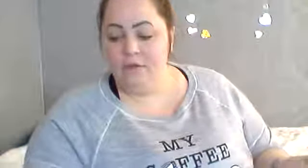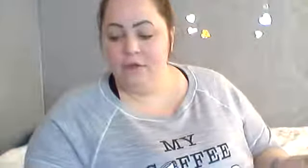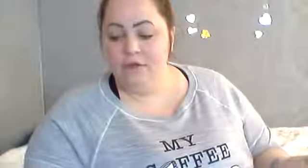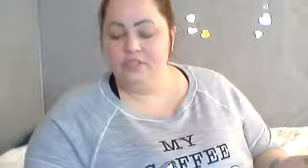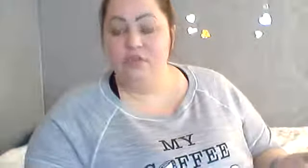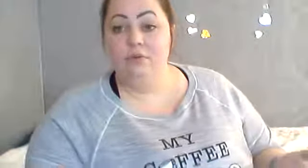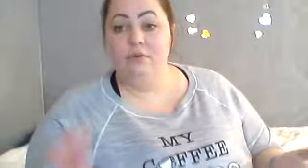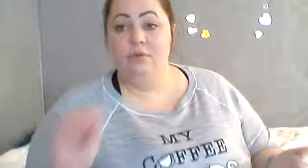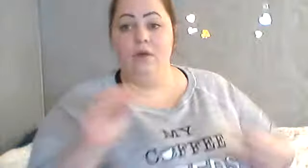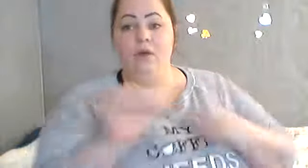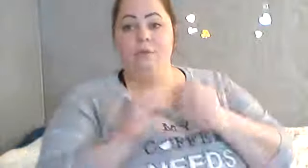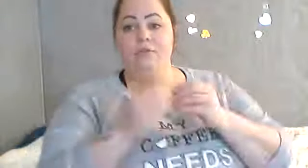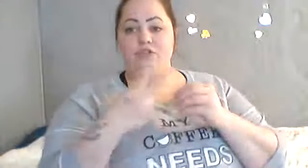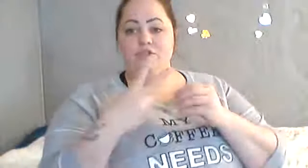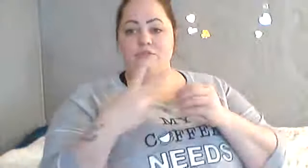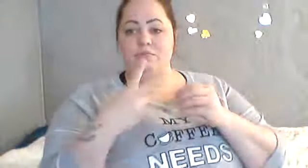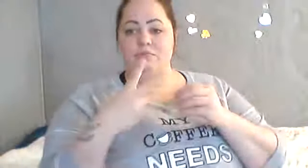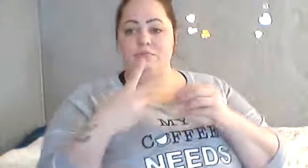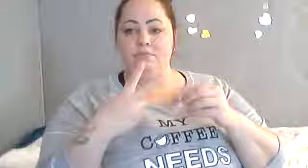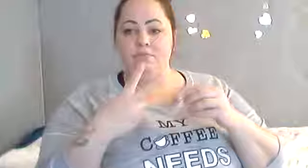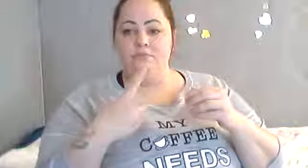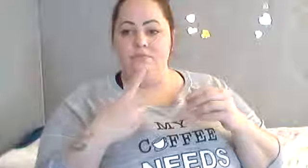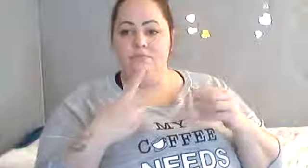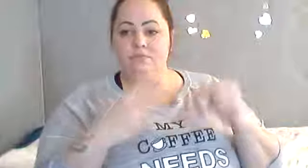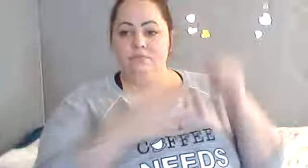Okay, so number 2